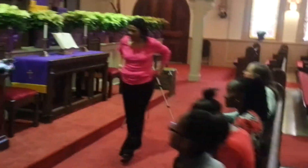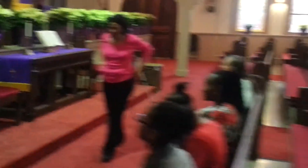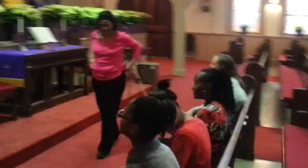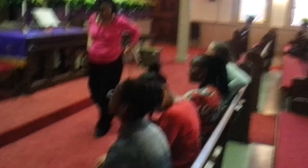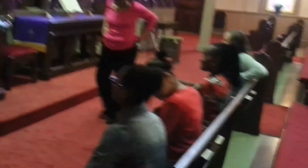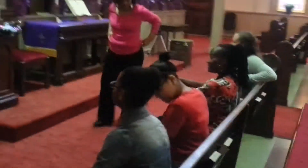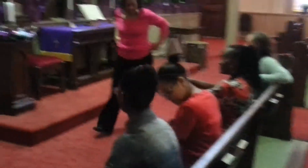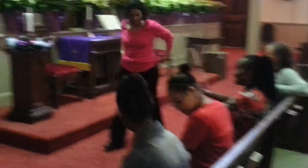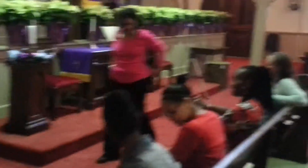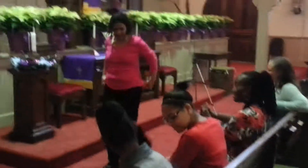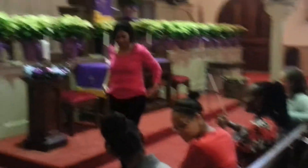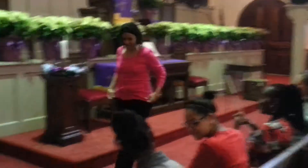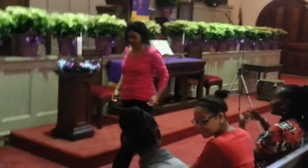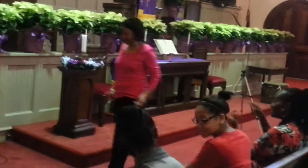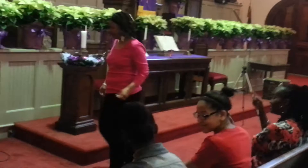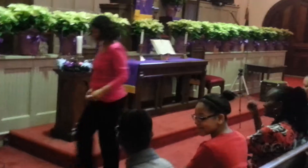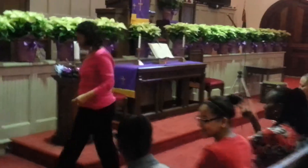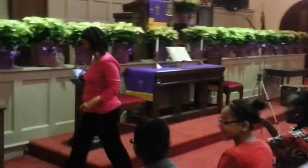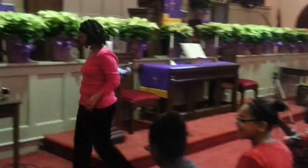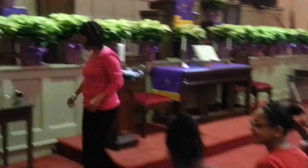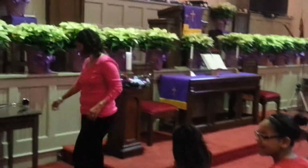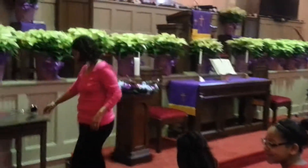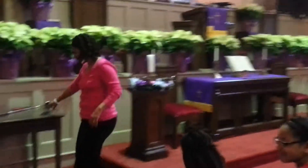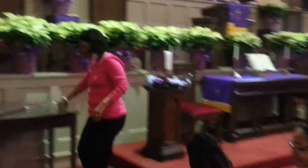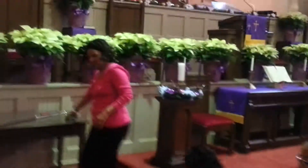minutes and think about it. Okay?